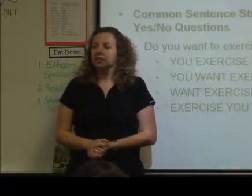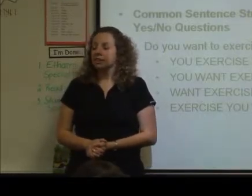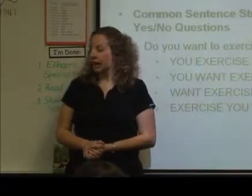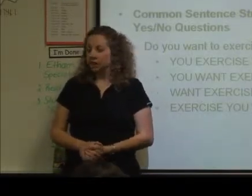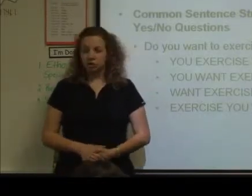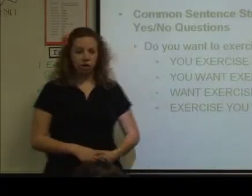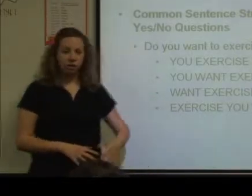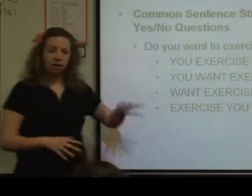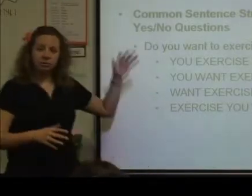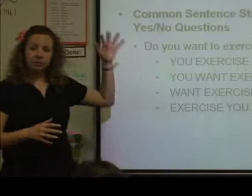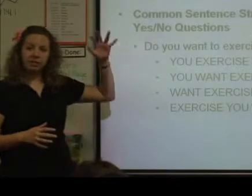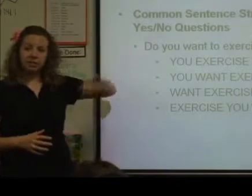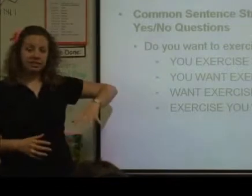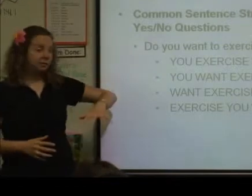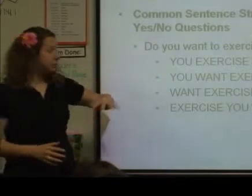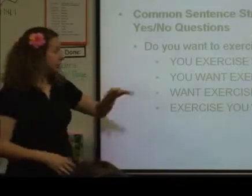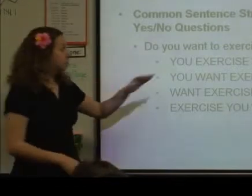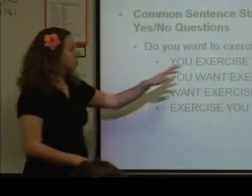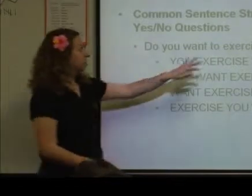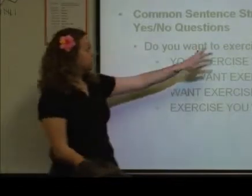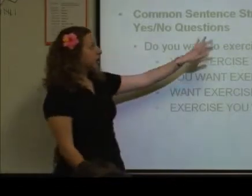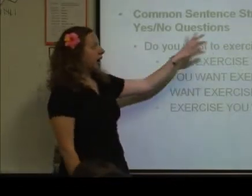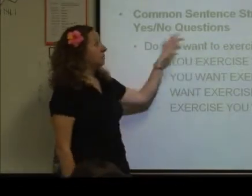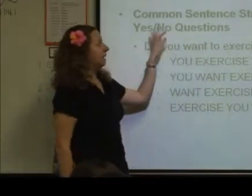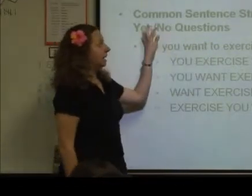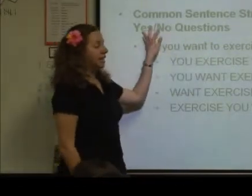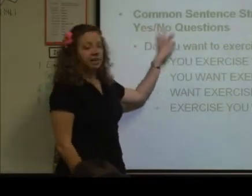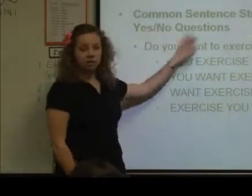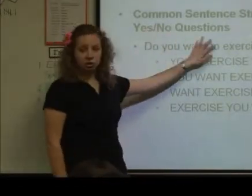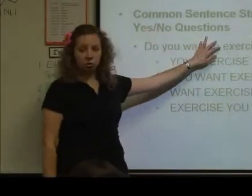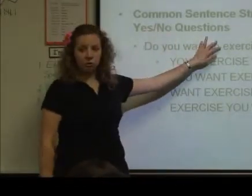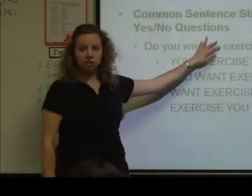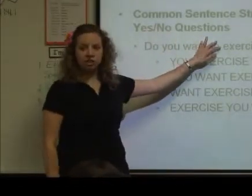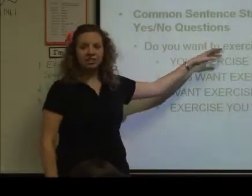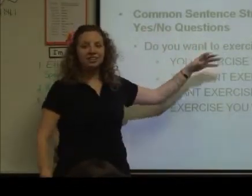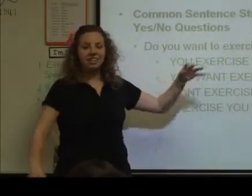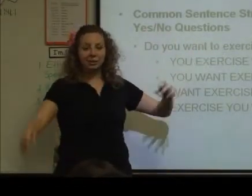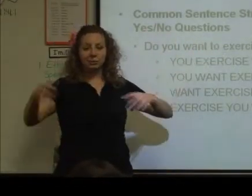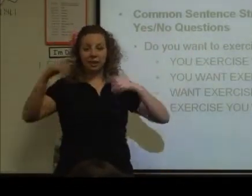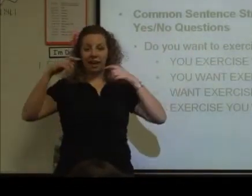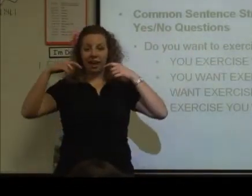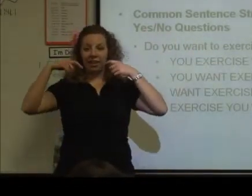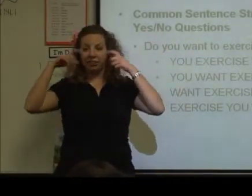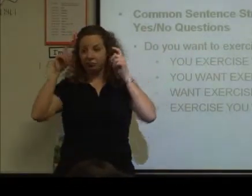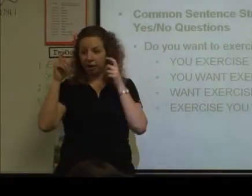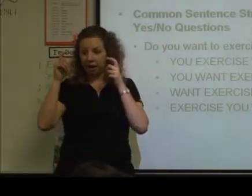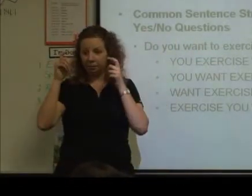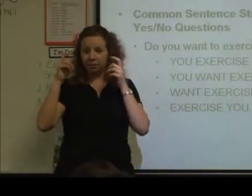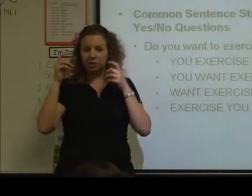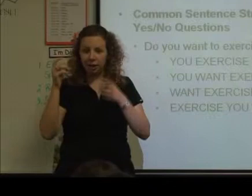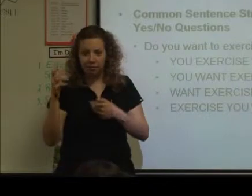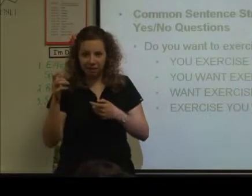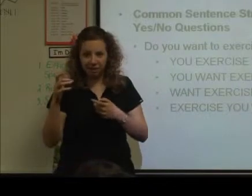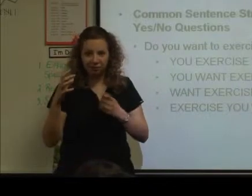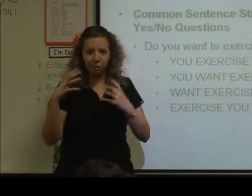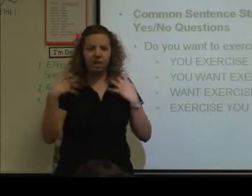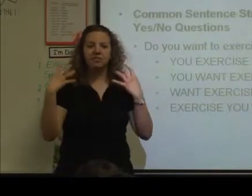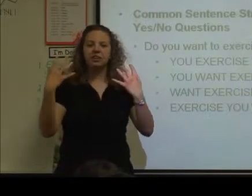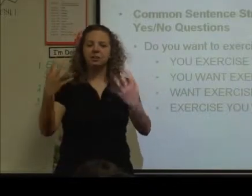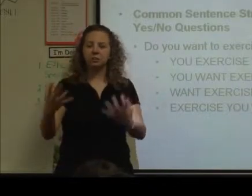just Yeah, the way so you it would be the same thing, but whenever I make it a yes-no question is when I add my eyebrows up and leaning forward, and then you look